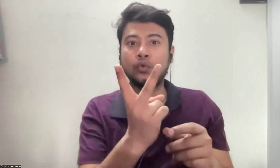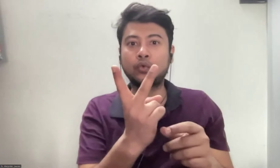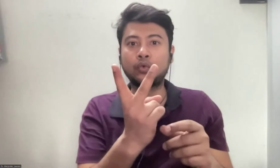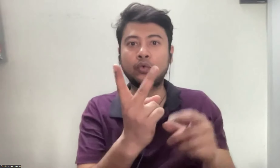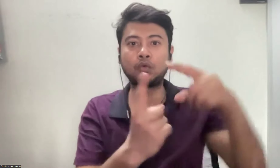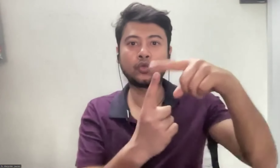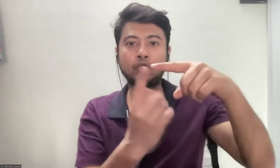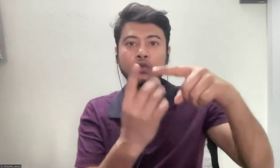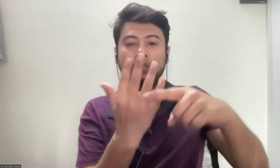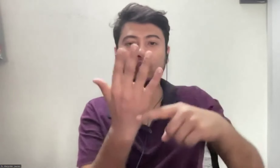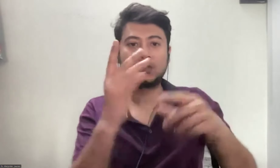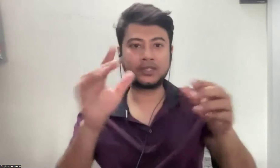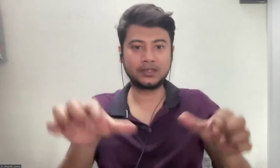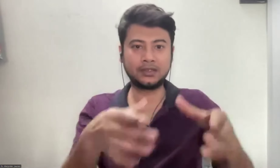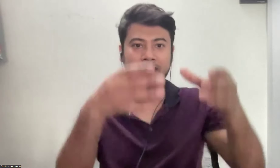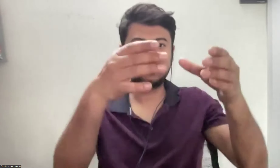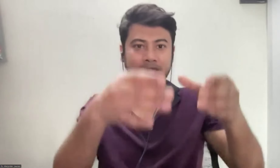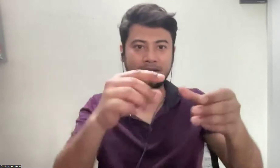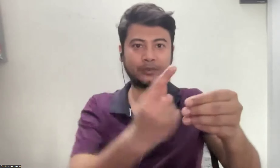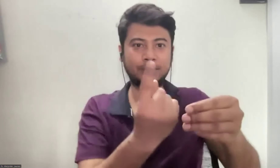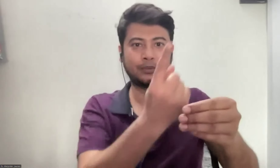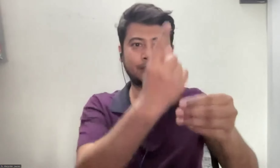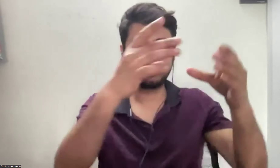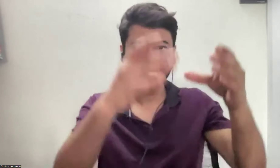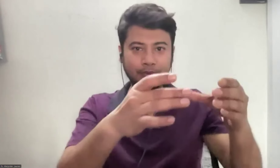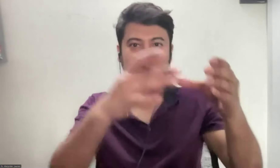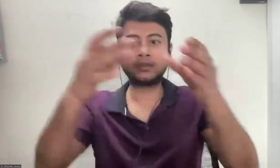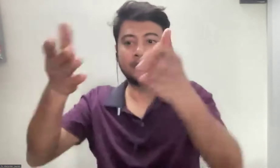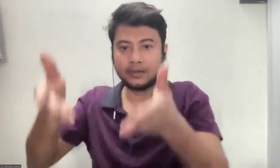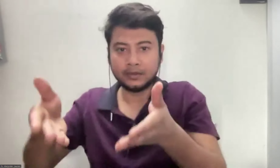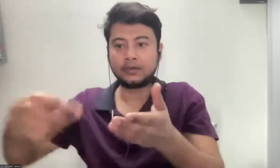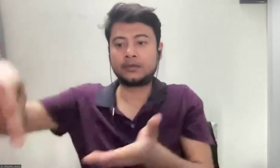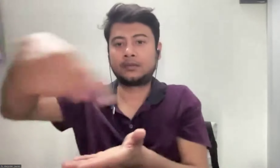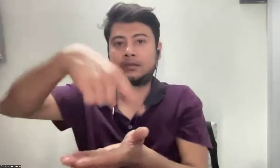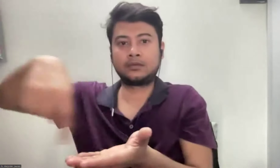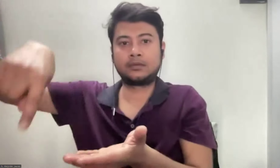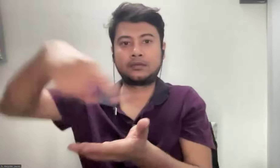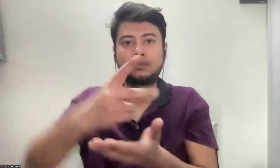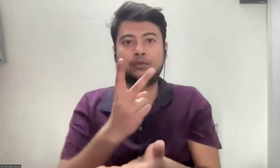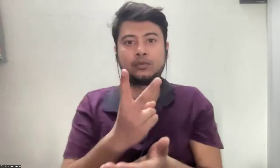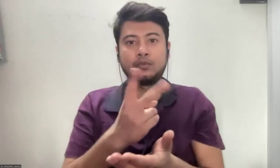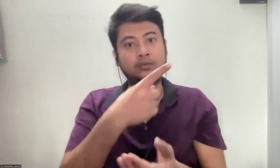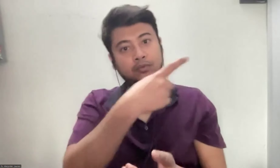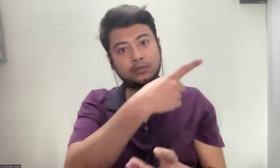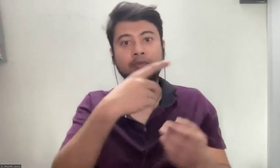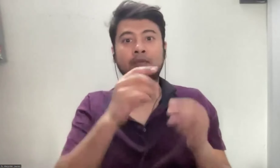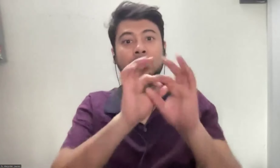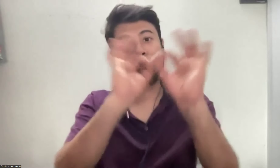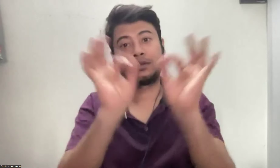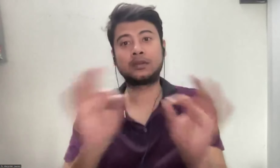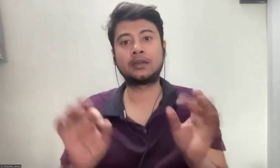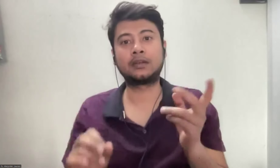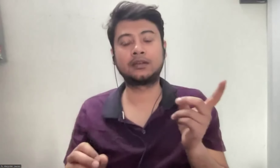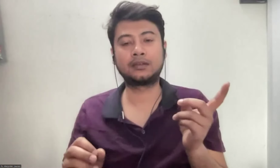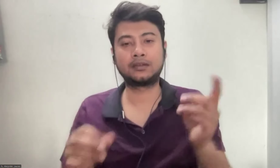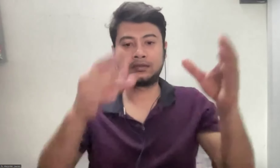every morning or evening when you're doing it. So first thing we have to do is we first of all need to clean our